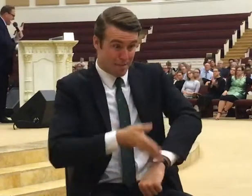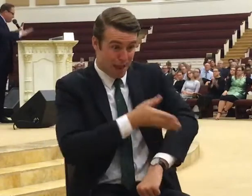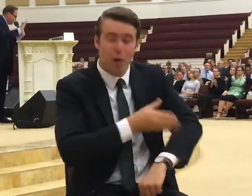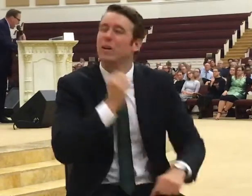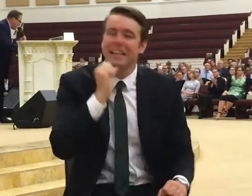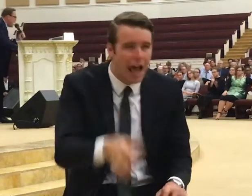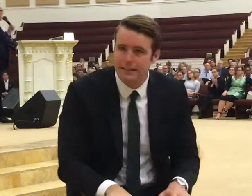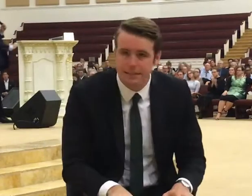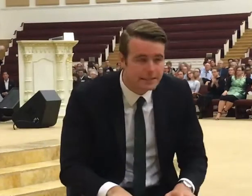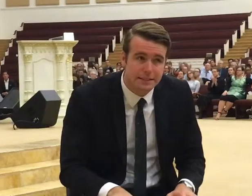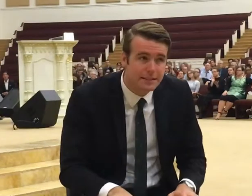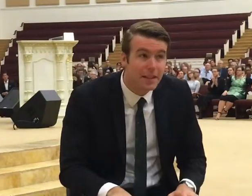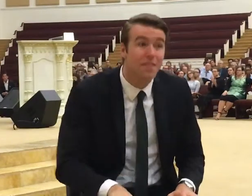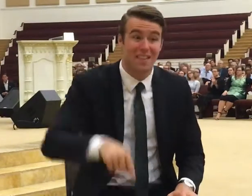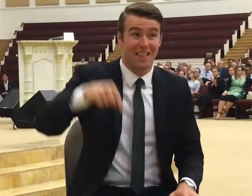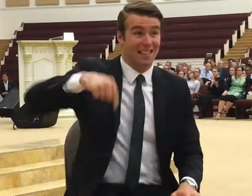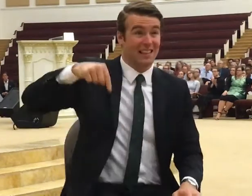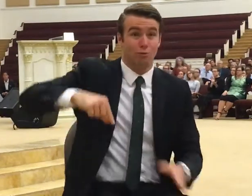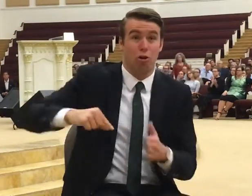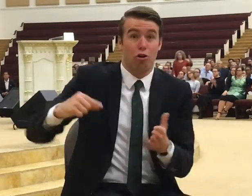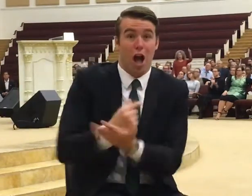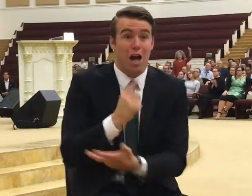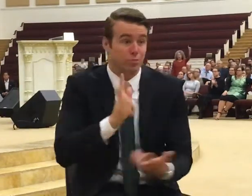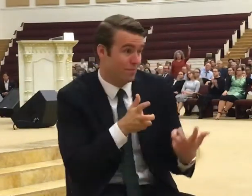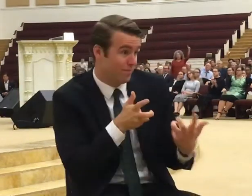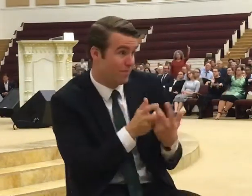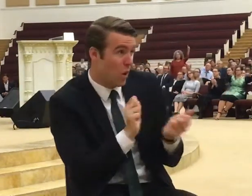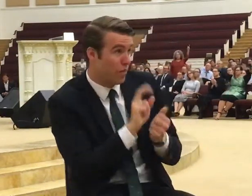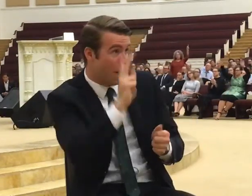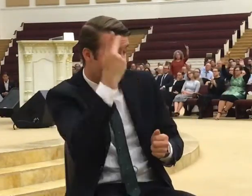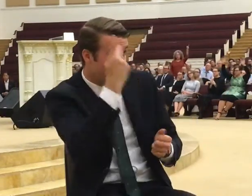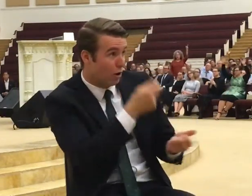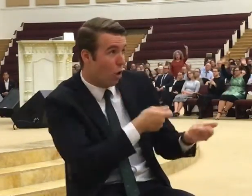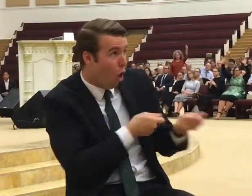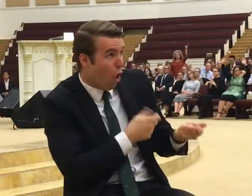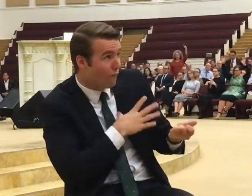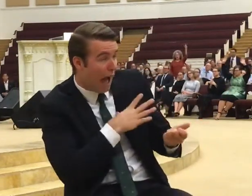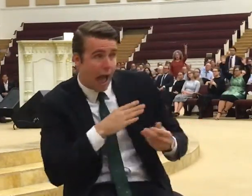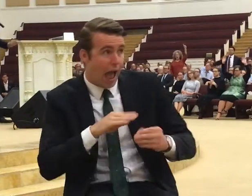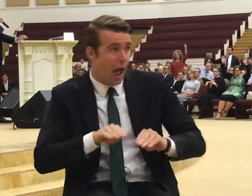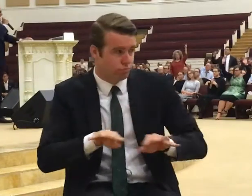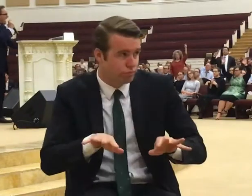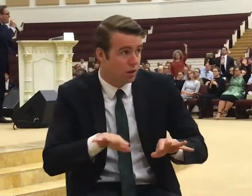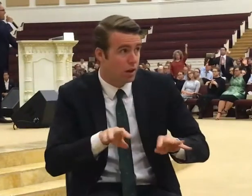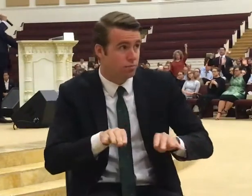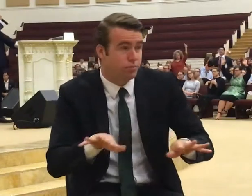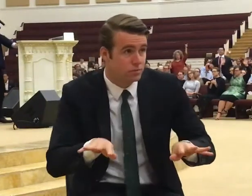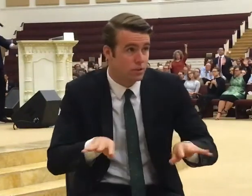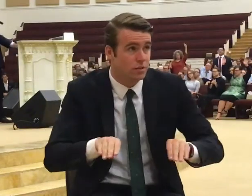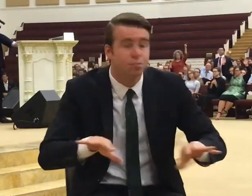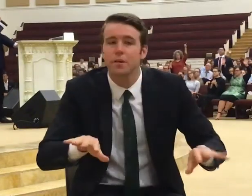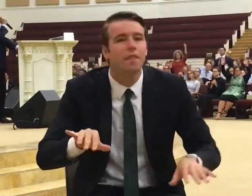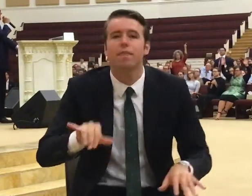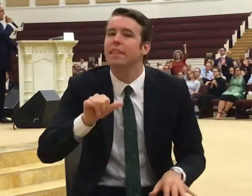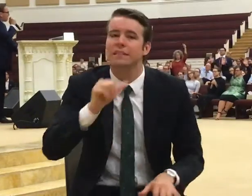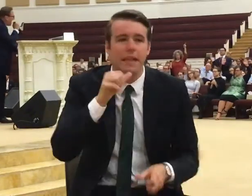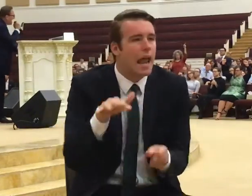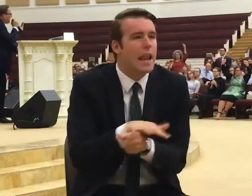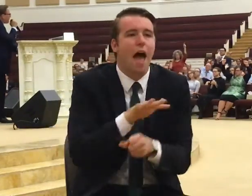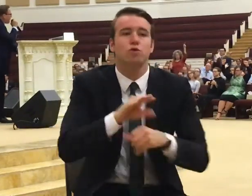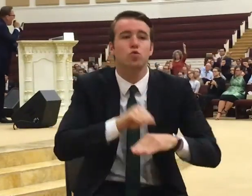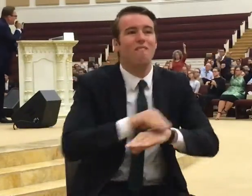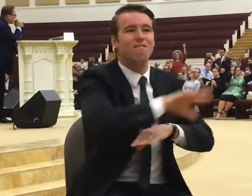not get better. This thing does not work through political coercion. You're never going to get enough to affect the